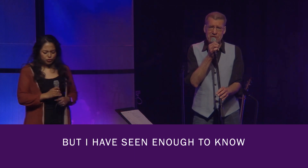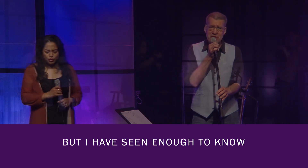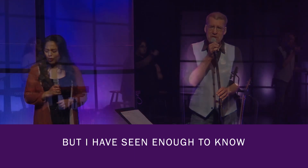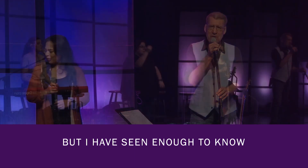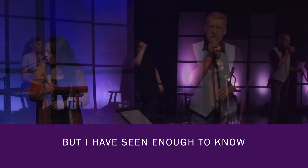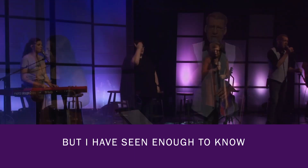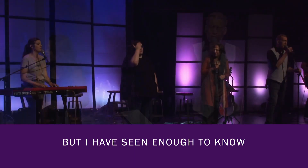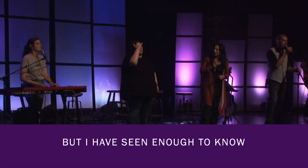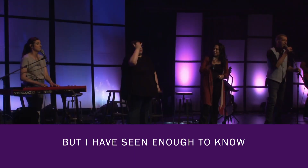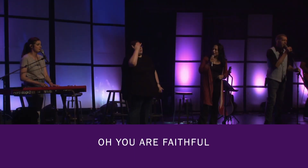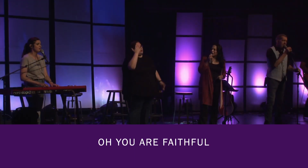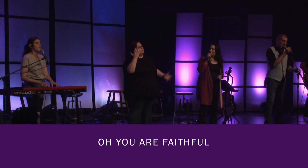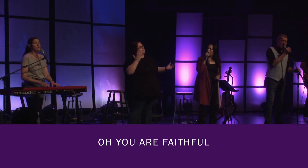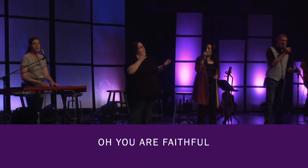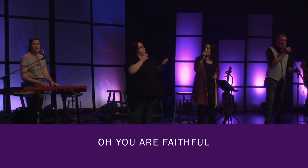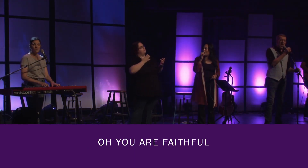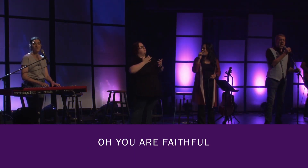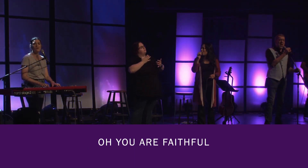enough to know.